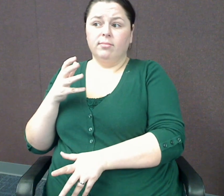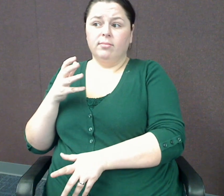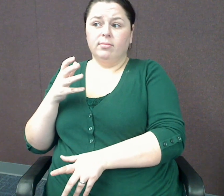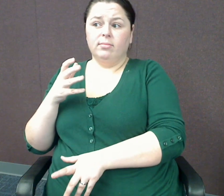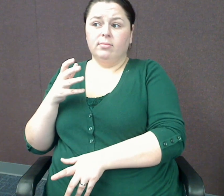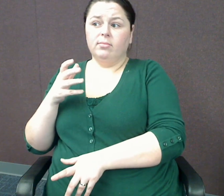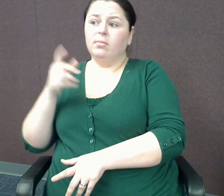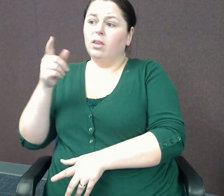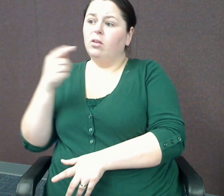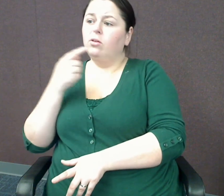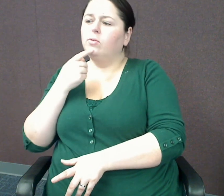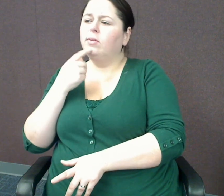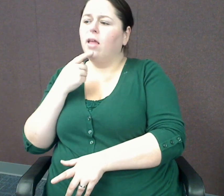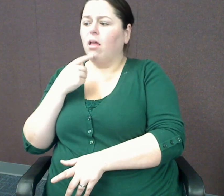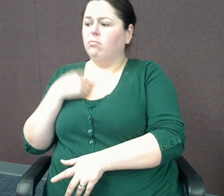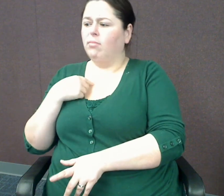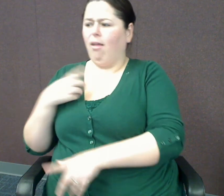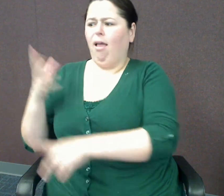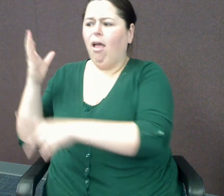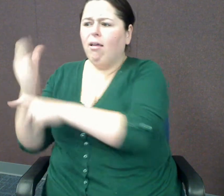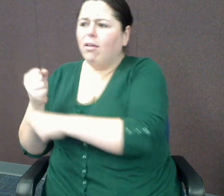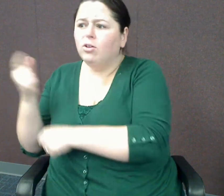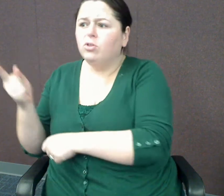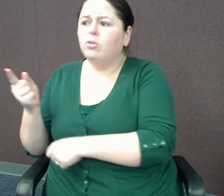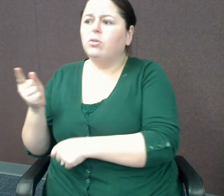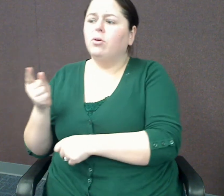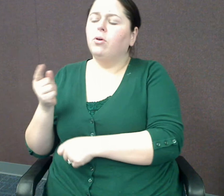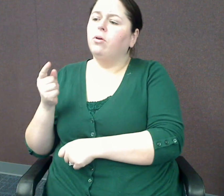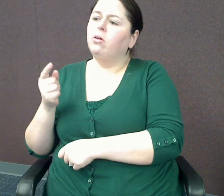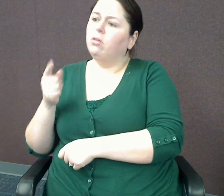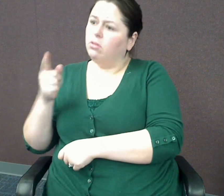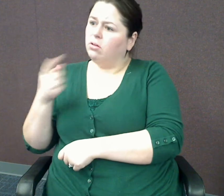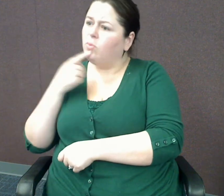And you said I was going to get you. Didn't you tell her that?